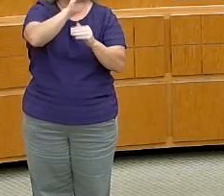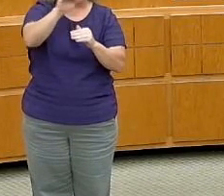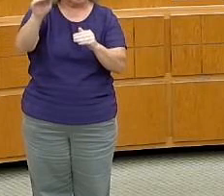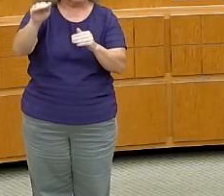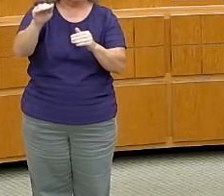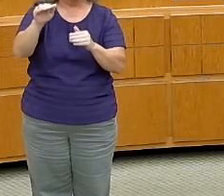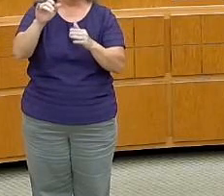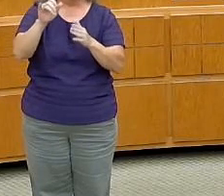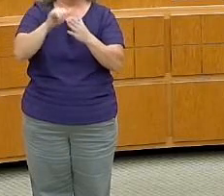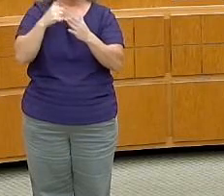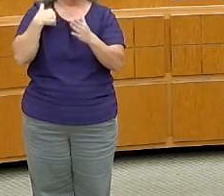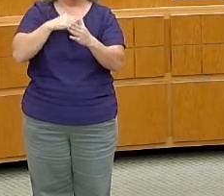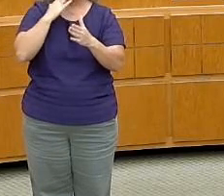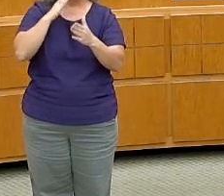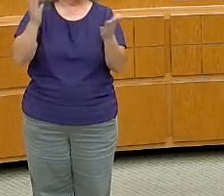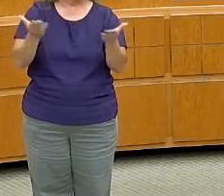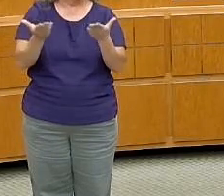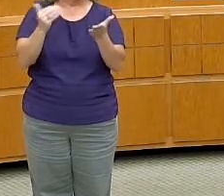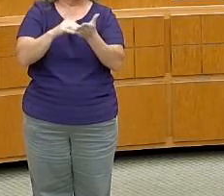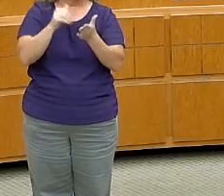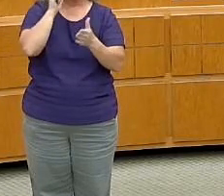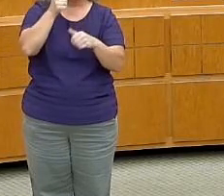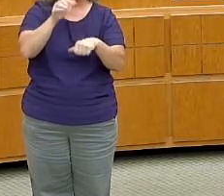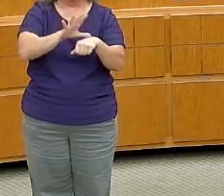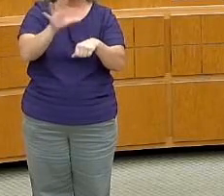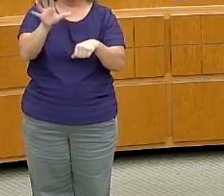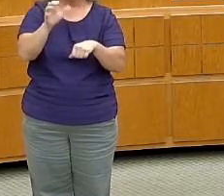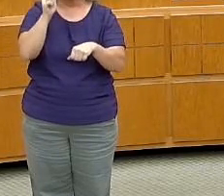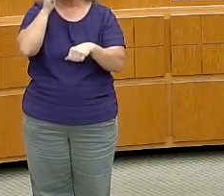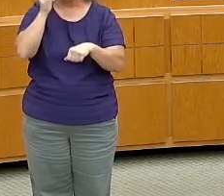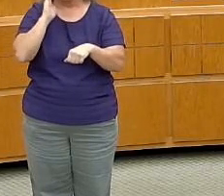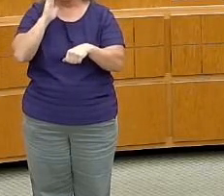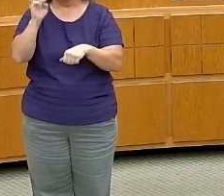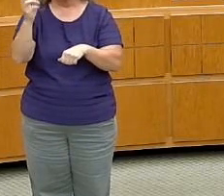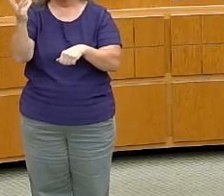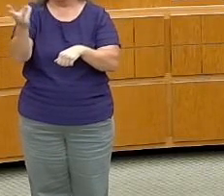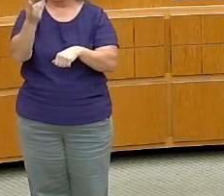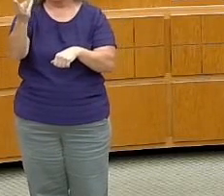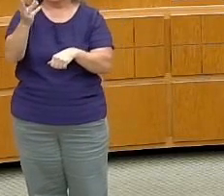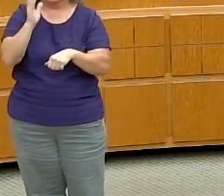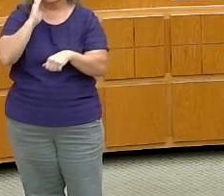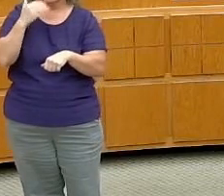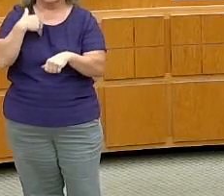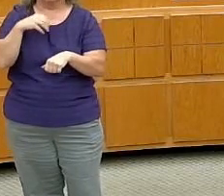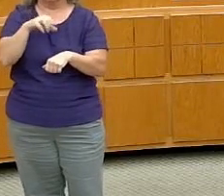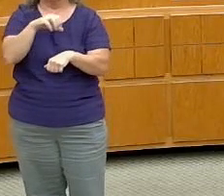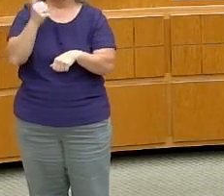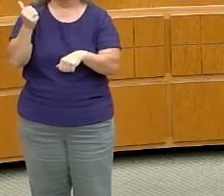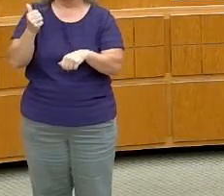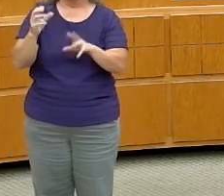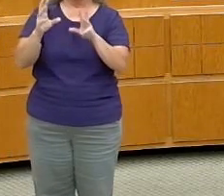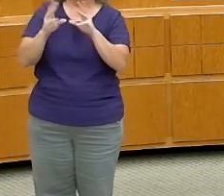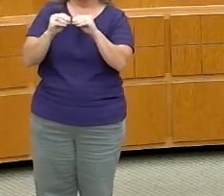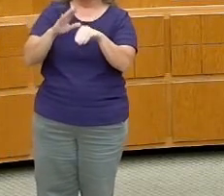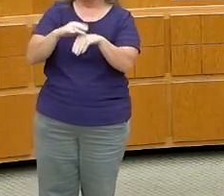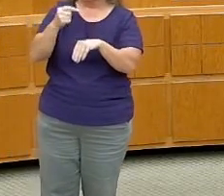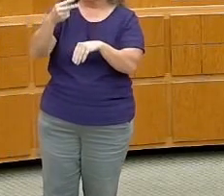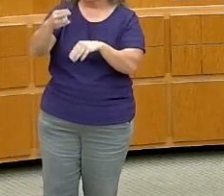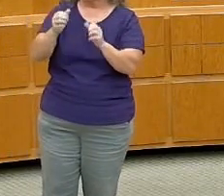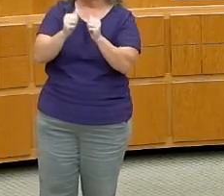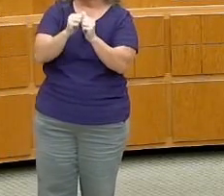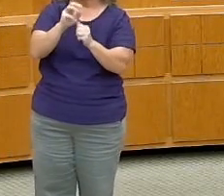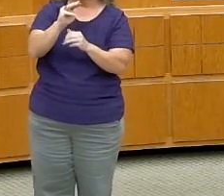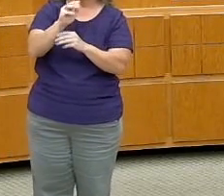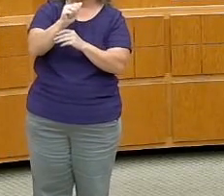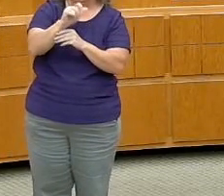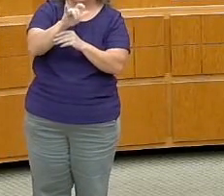again tomorrow at 5 o'clock. Tomorrow is Wednesday. We'll have another briefing on Thursday as well. Mayor McComb and County